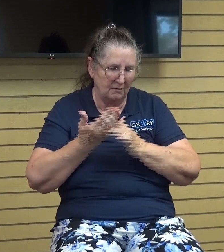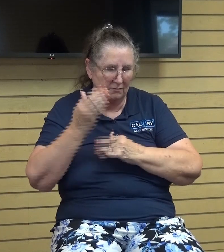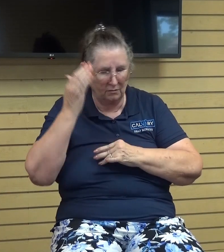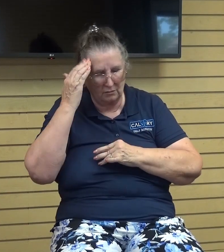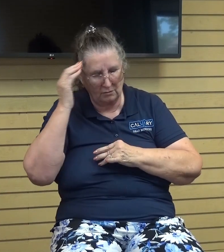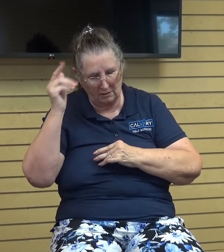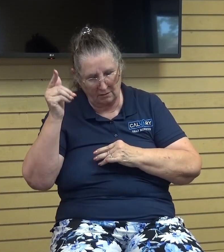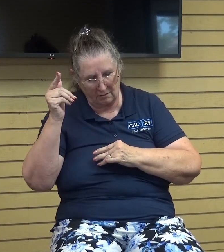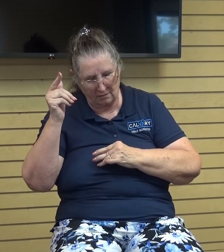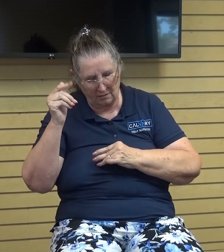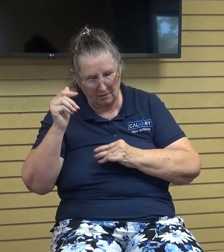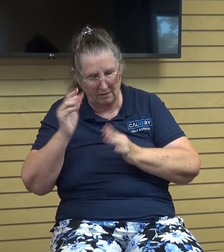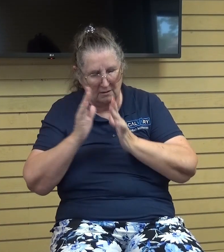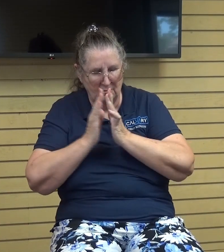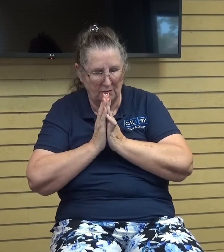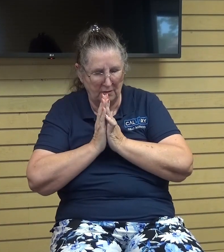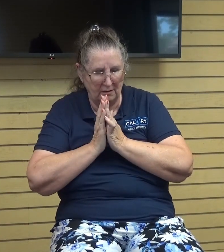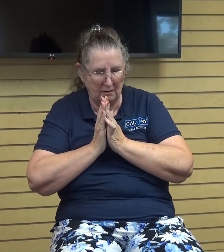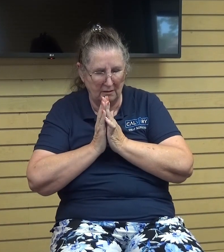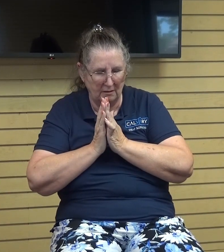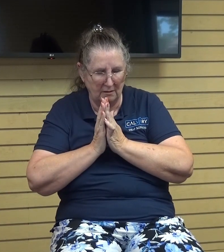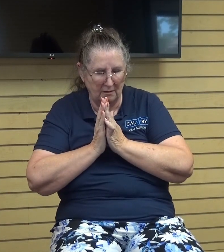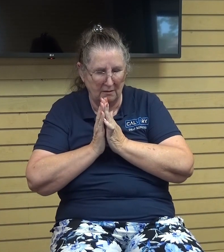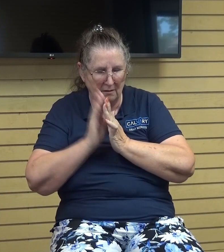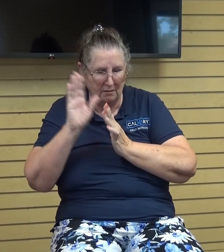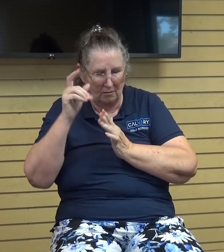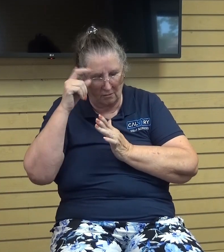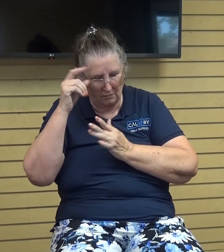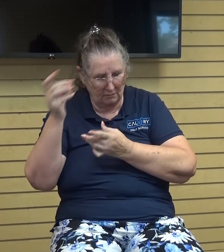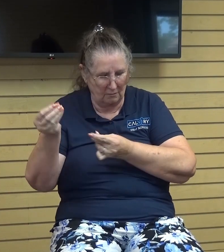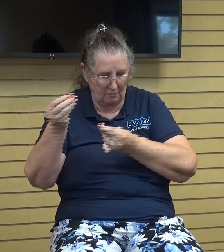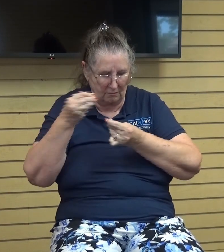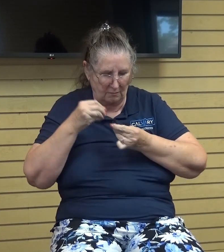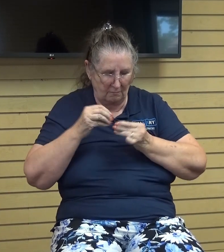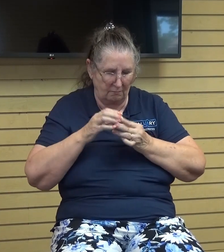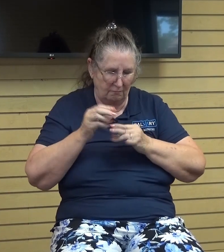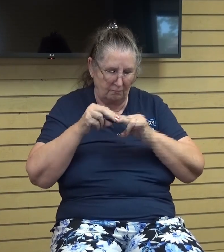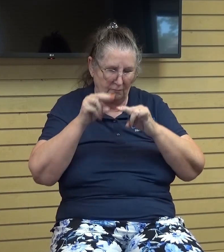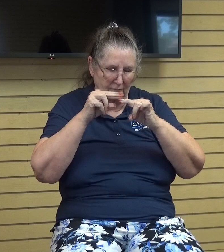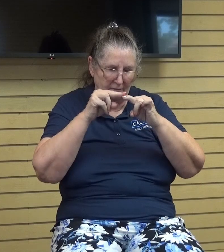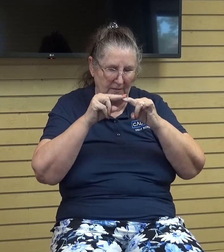we would grow in wisdom, in your wisdom, and we just love you in Jesus' name. Amen.